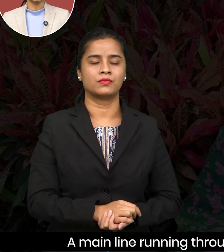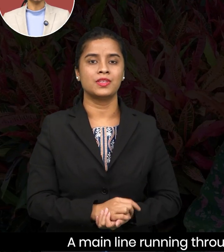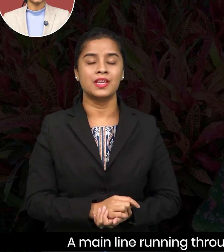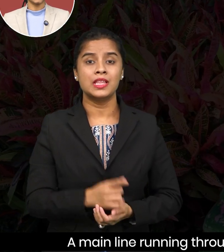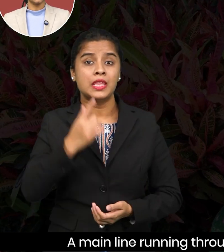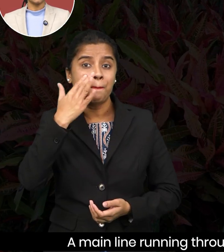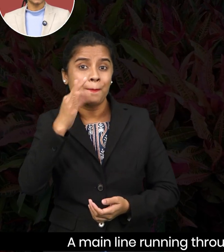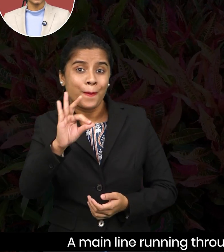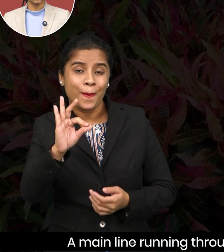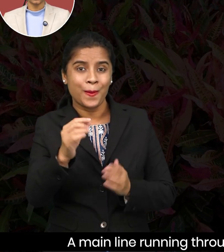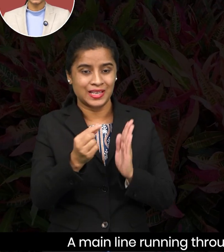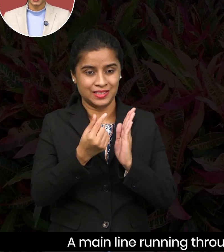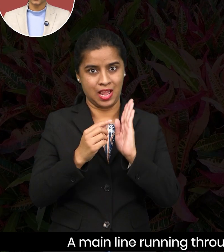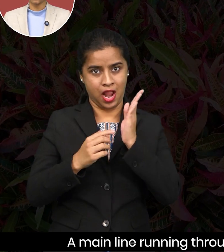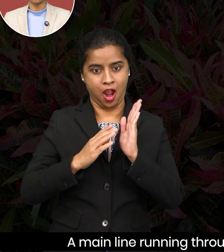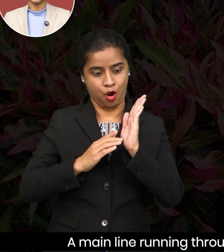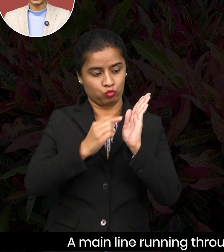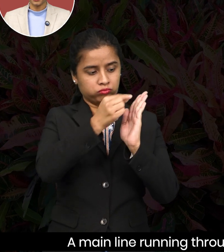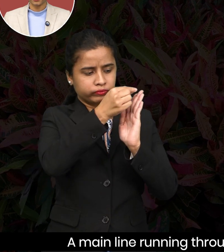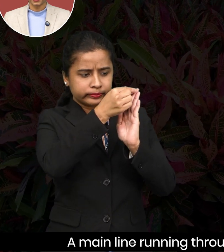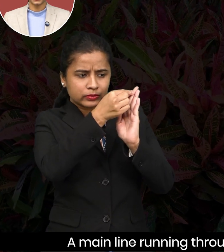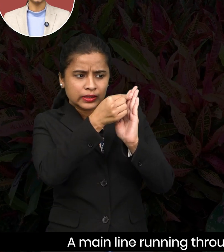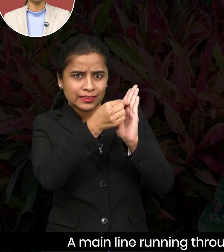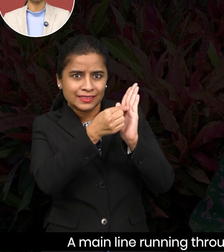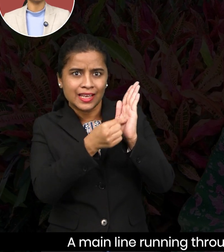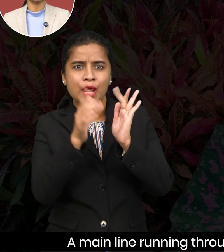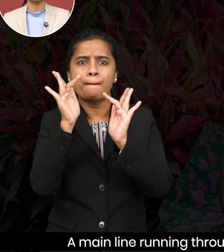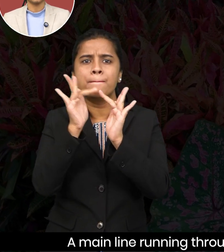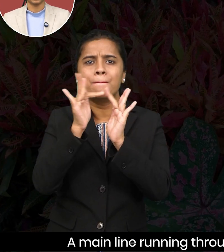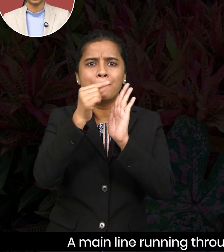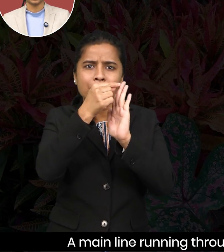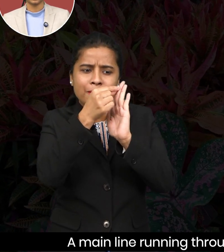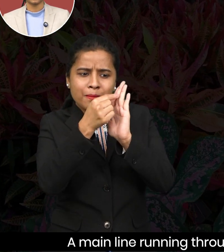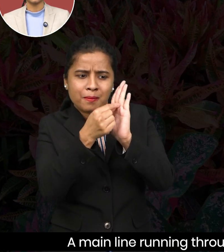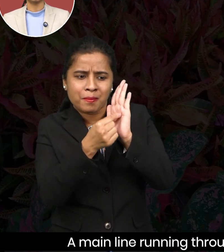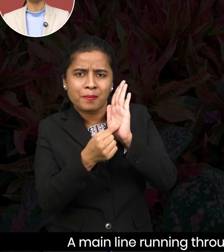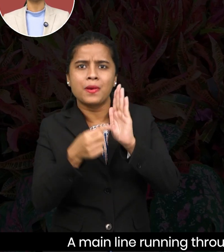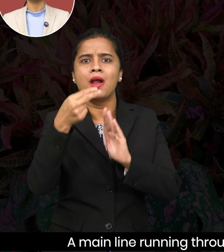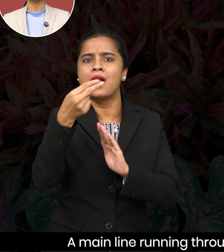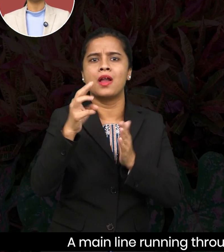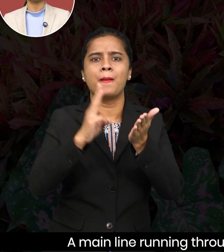The main line running through the center of the leaf is the midrib.